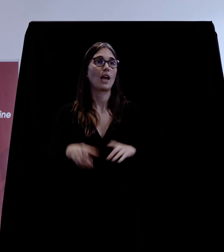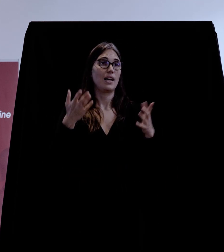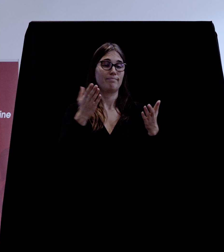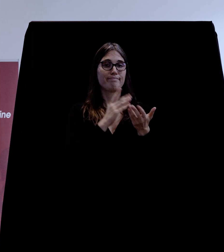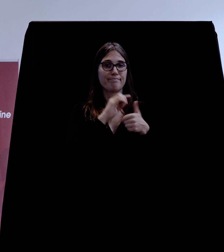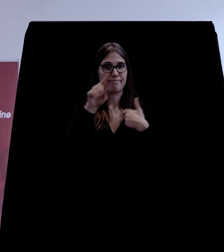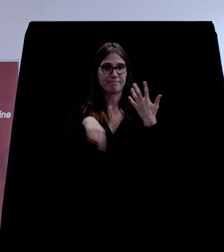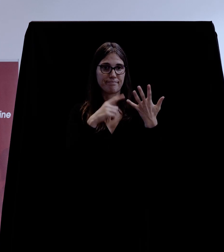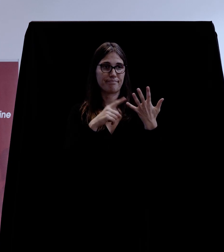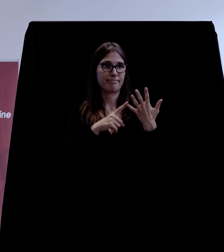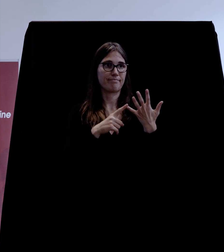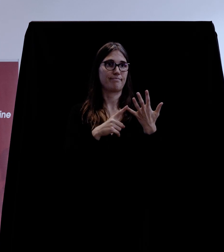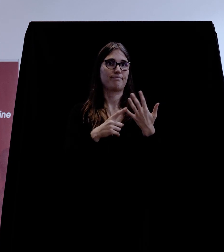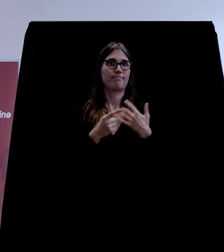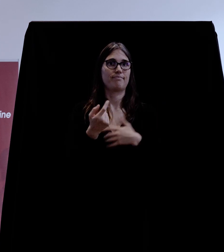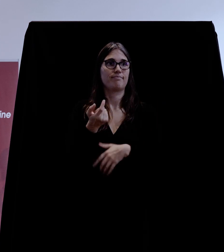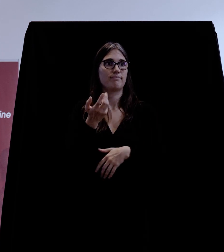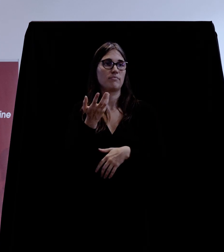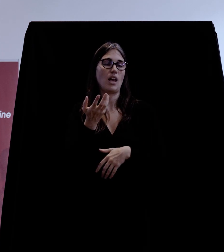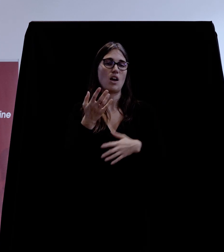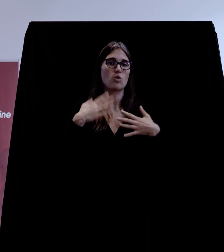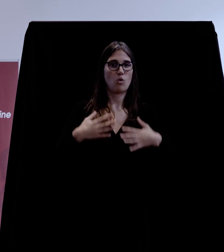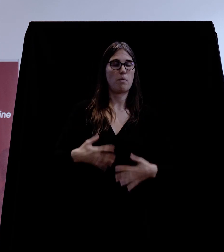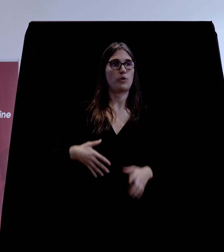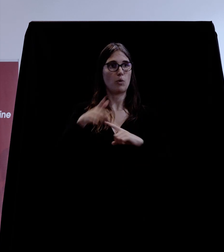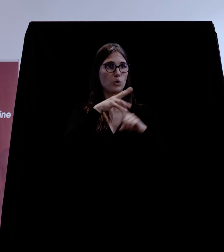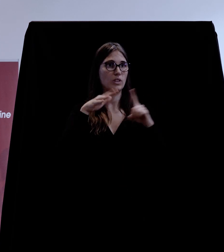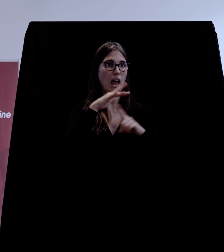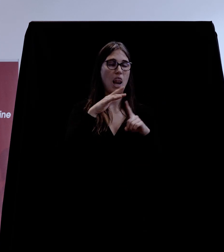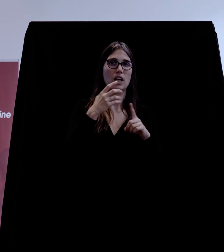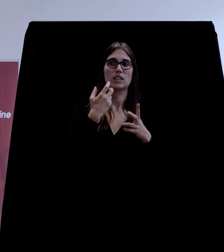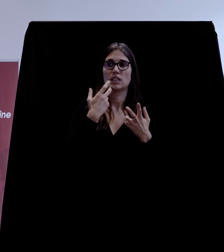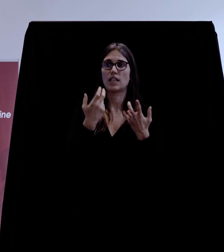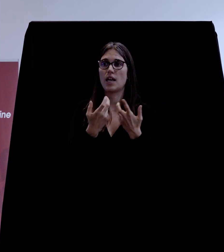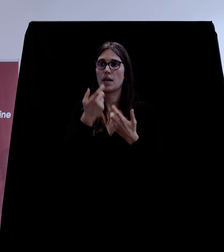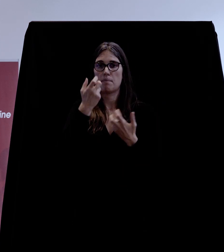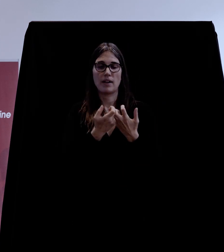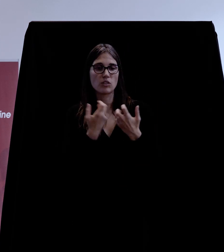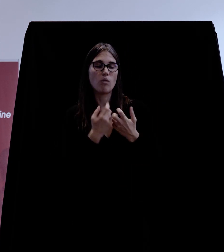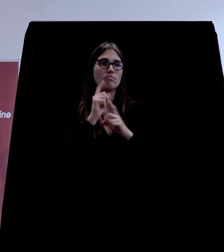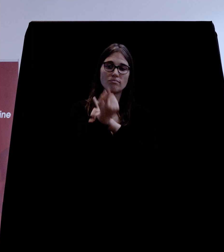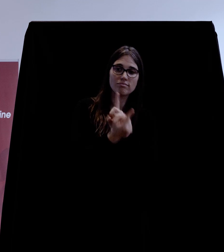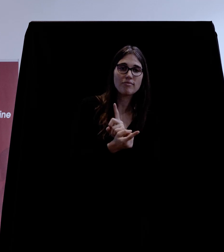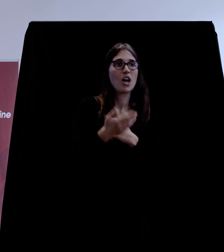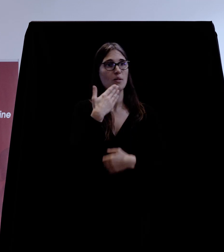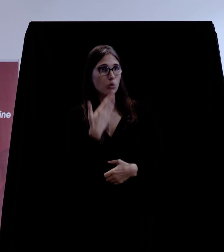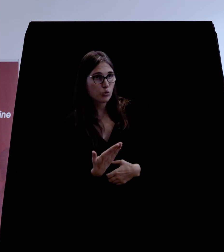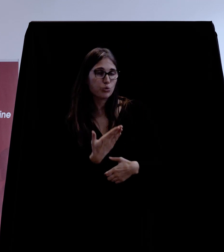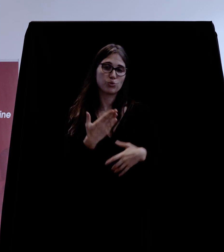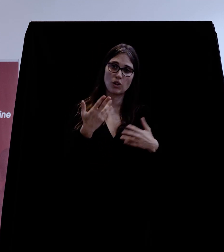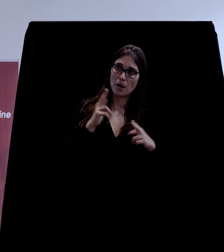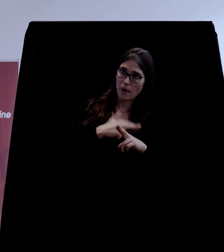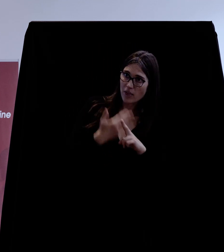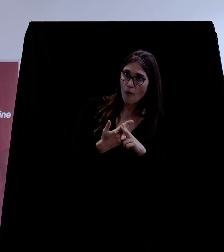they'll say, "Hi, what's your name?" And say her name's. Hi, I'm Tim. Hi. Are you having a